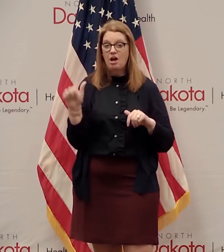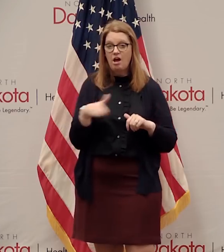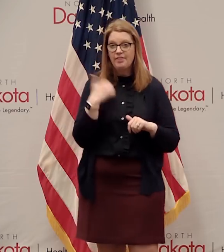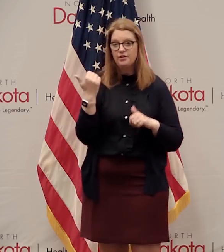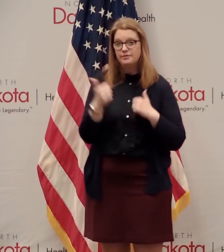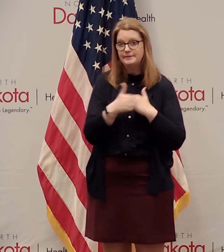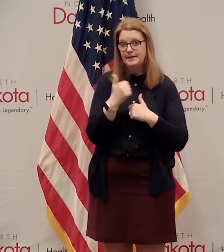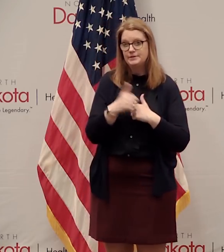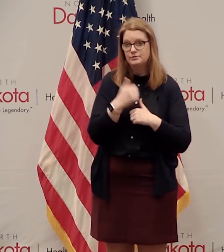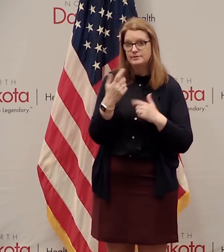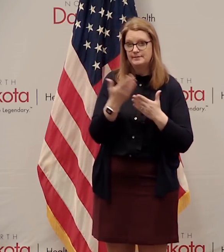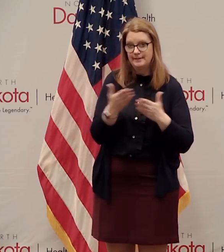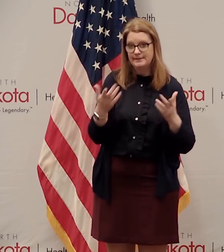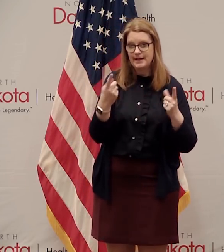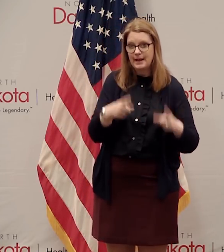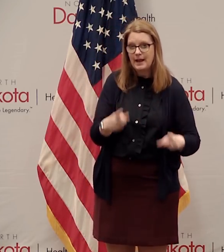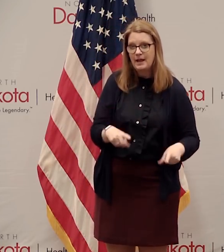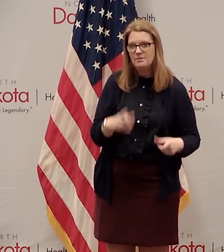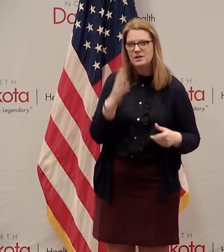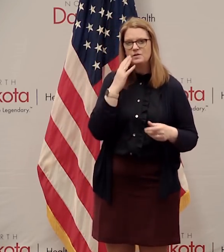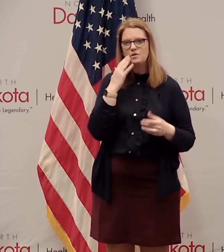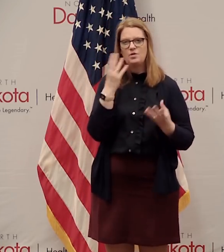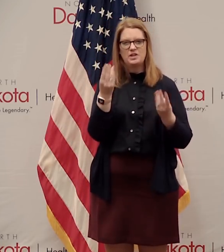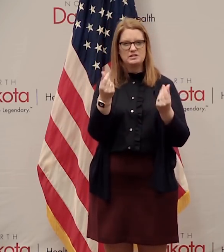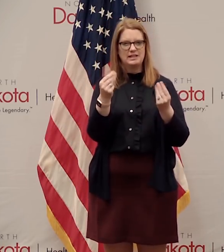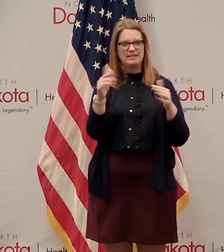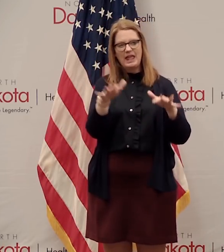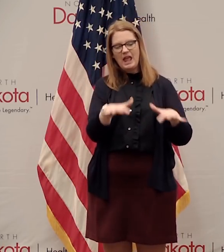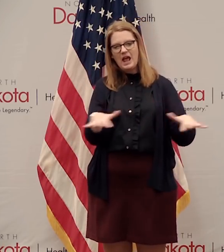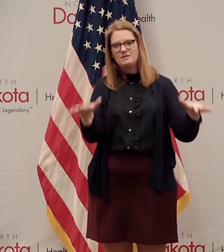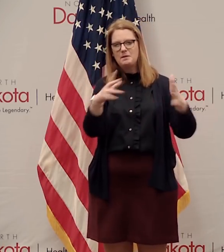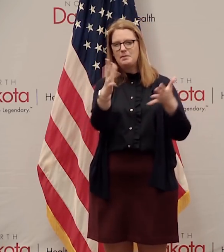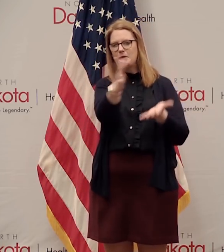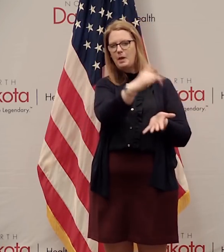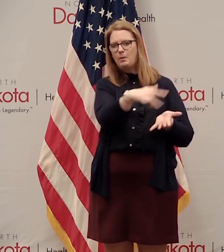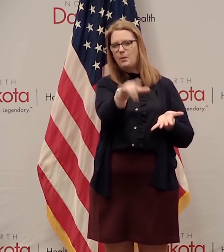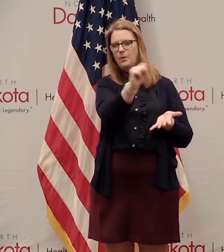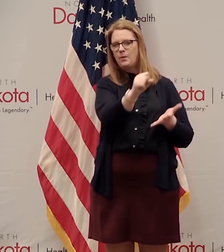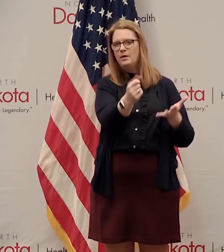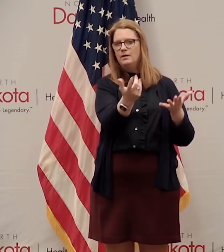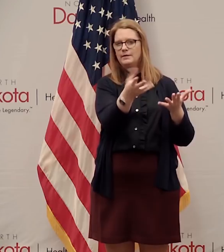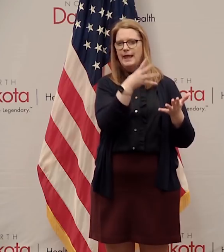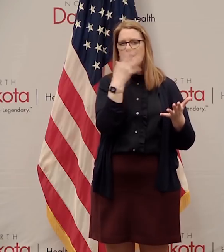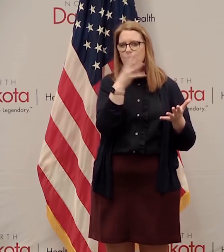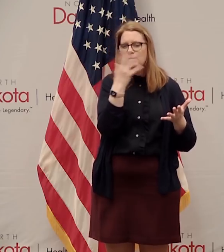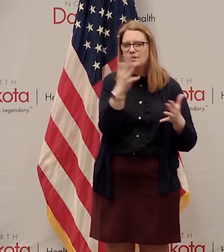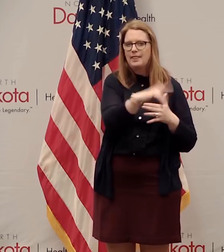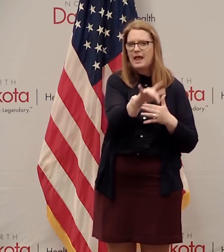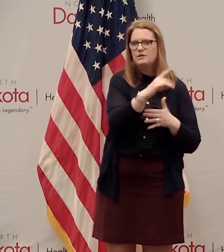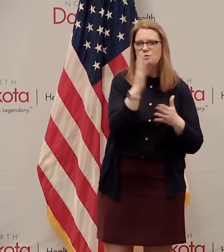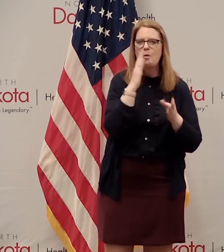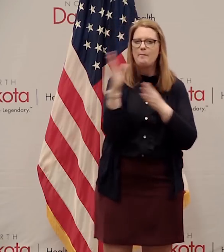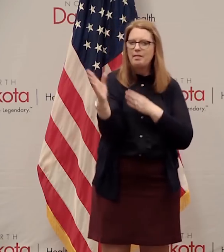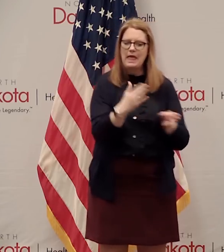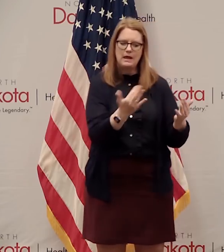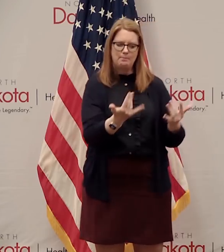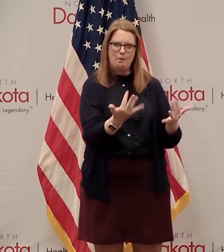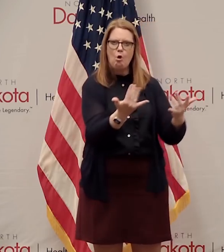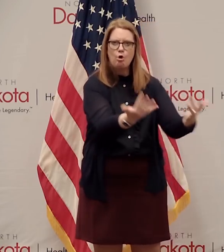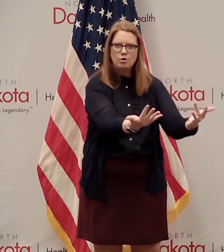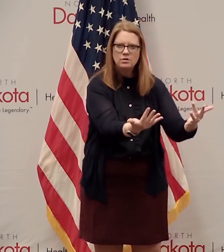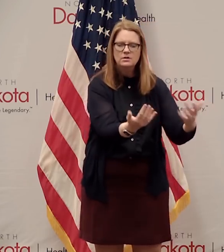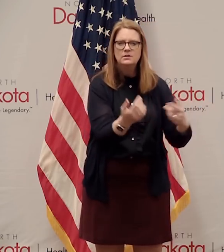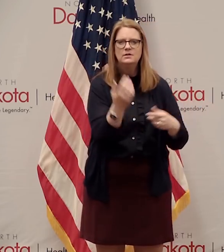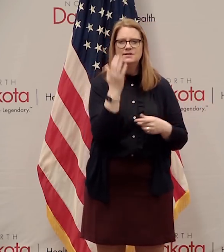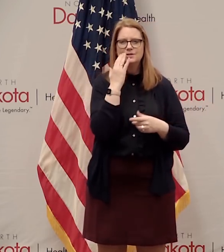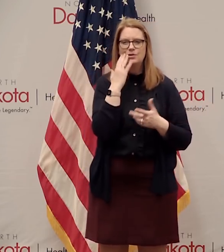can come here. We've got landowners may choose to clear land, agriculture land, with planned burns. We know that there's a lot of stubble